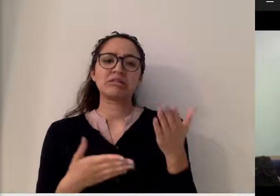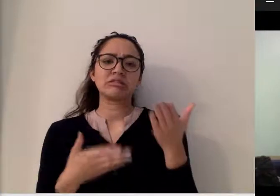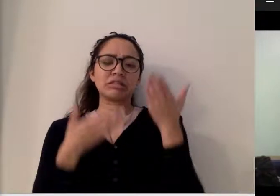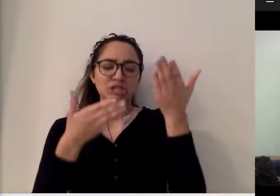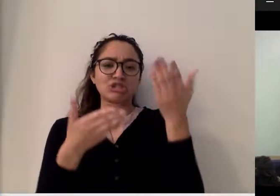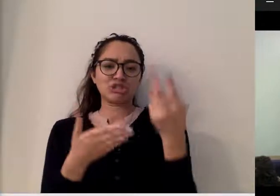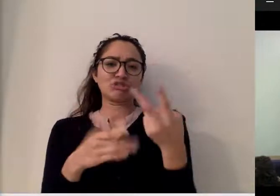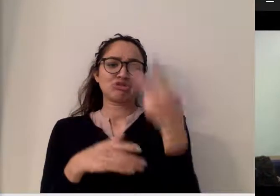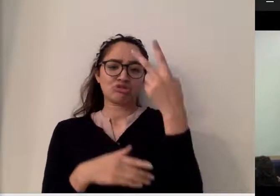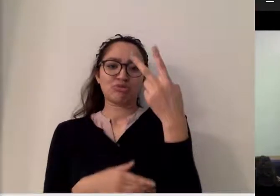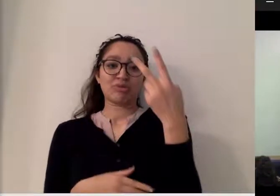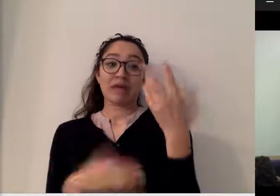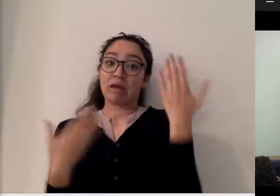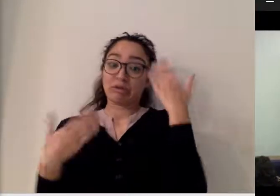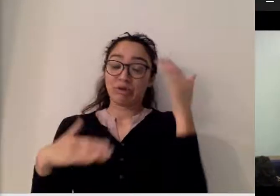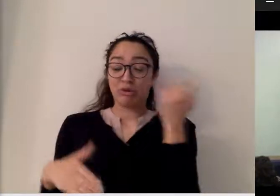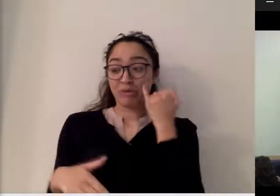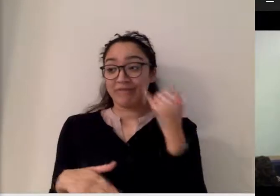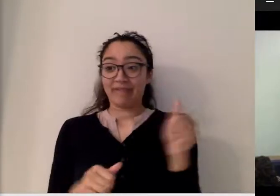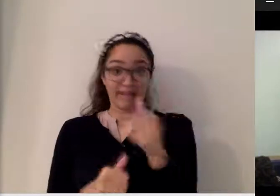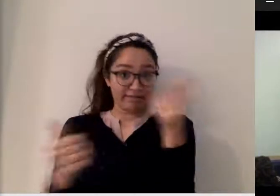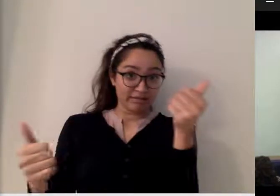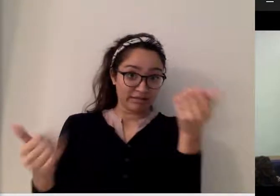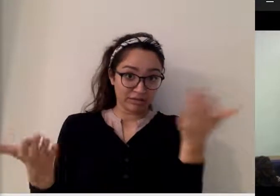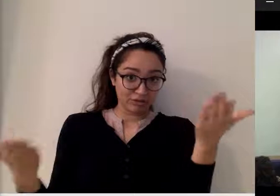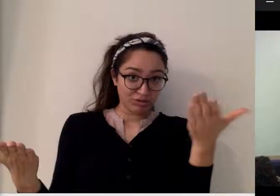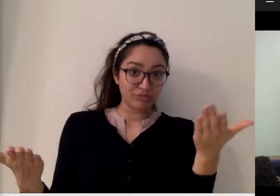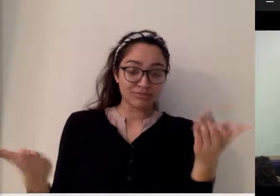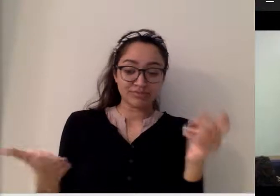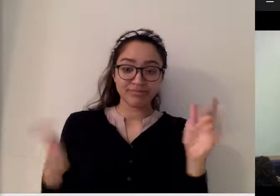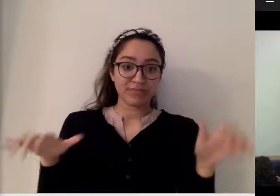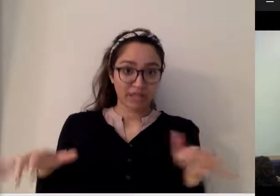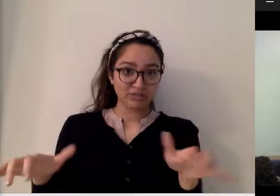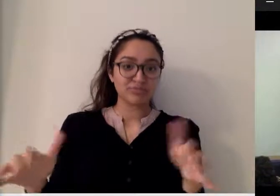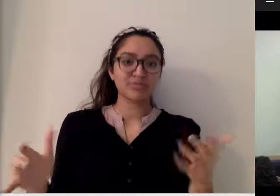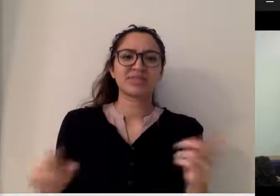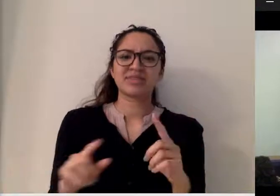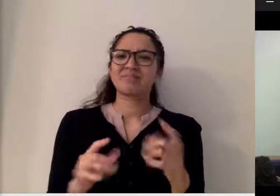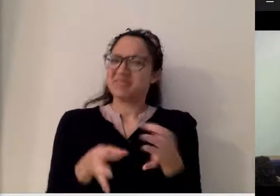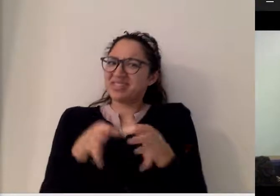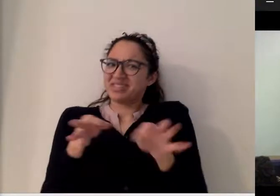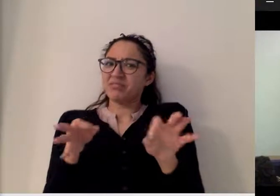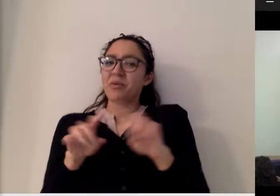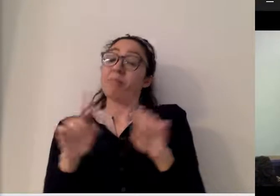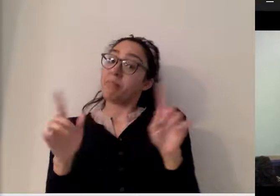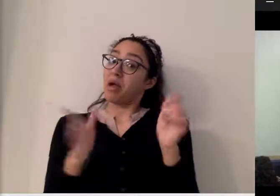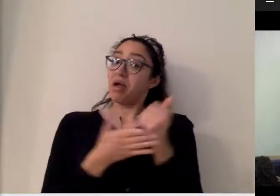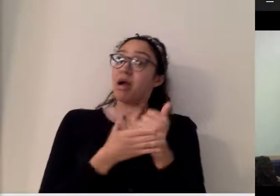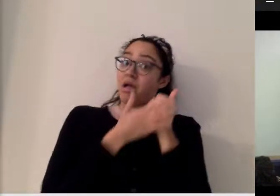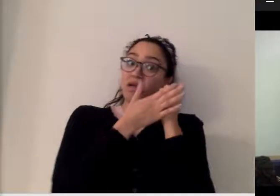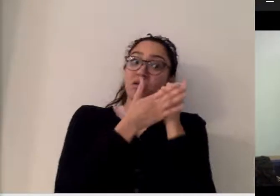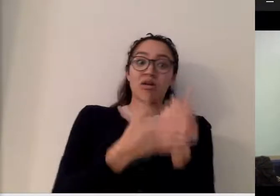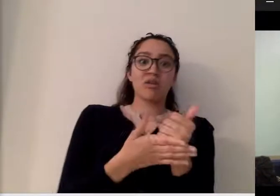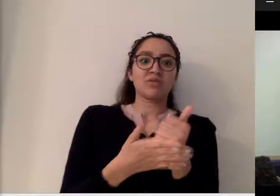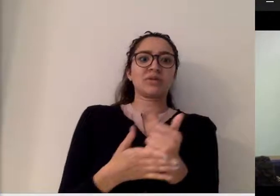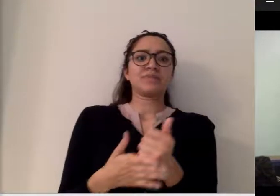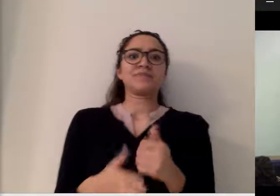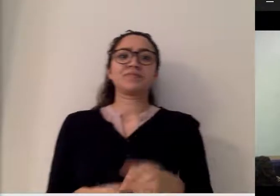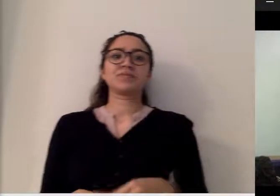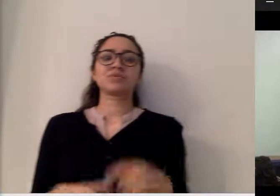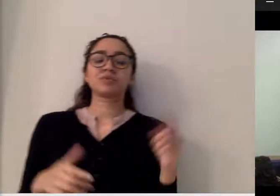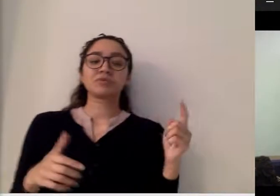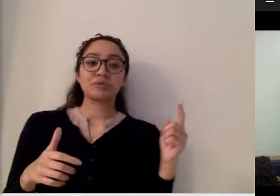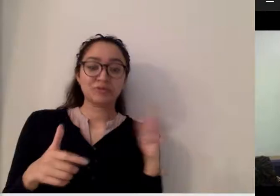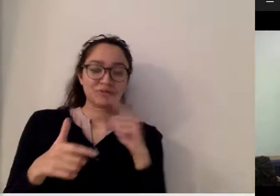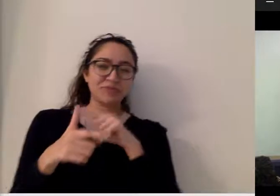does these already or not, but they're actually very simple but very helpful when the lecture starts. The first one